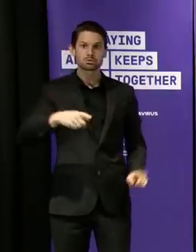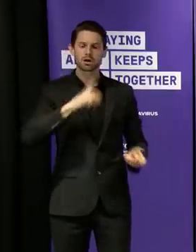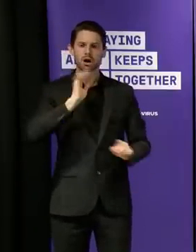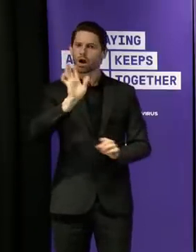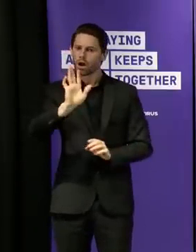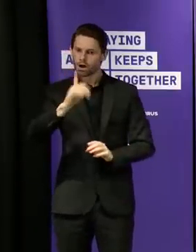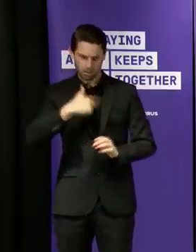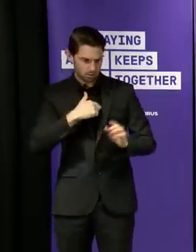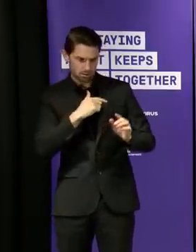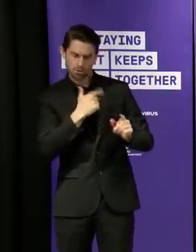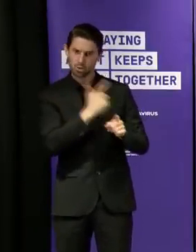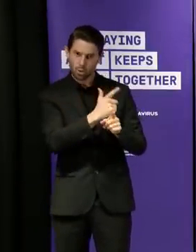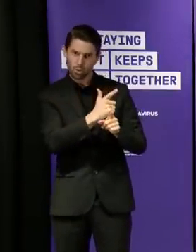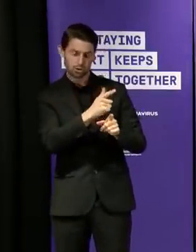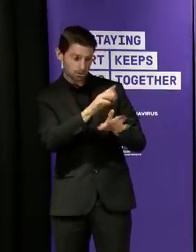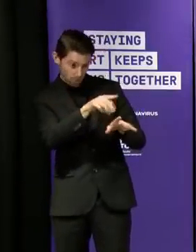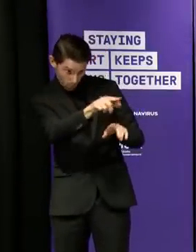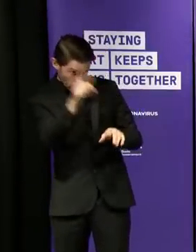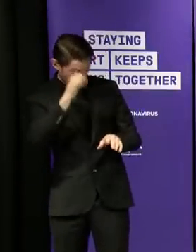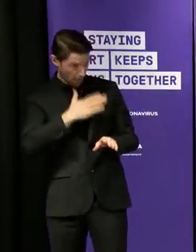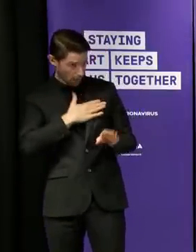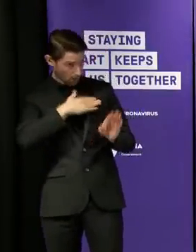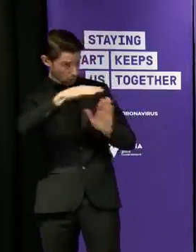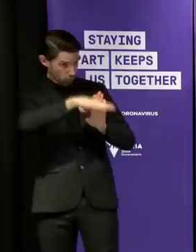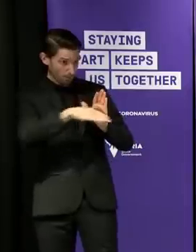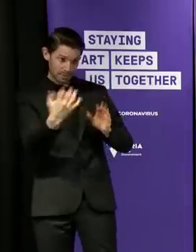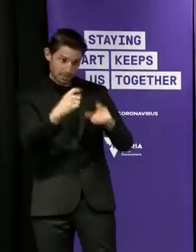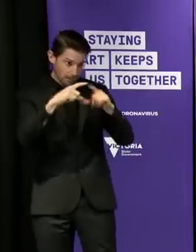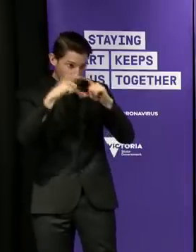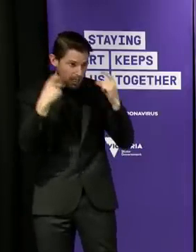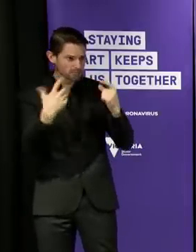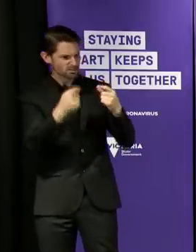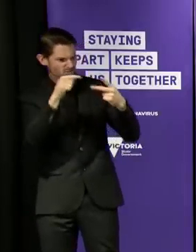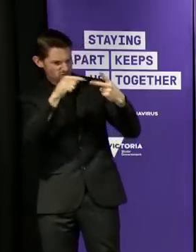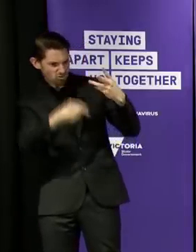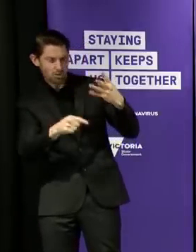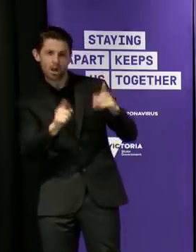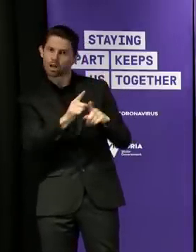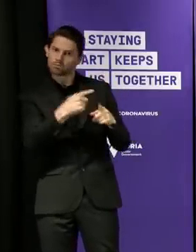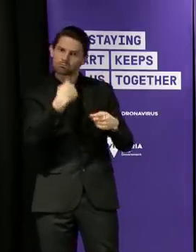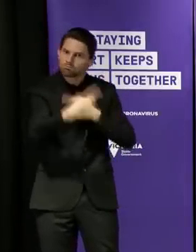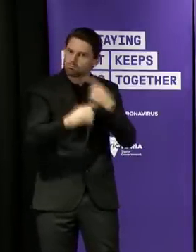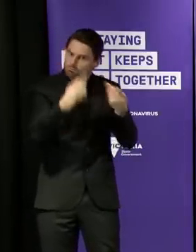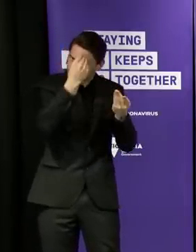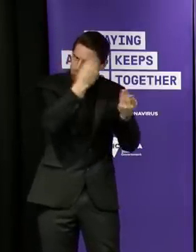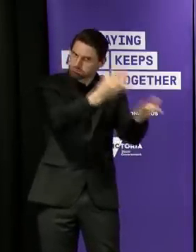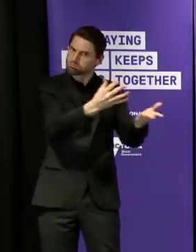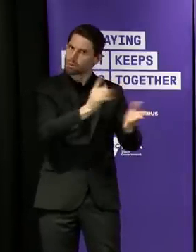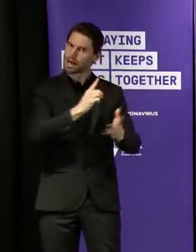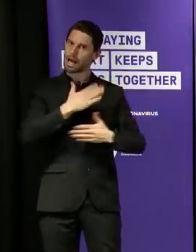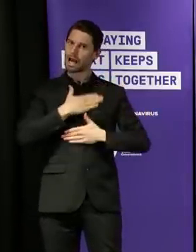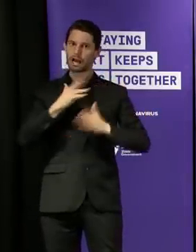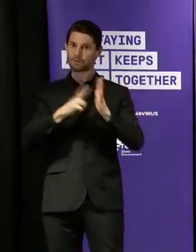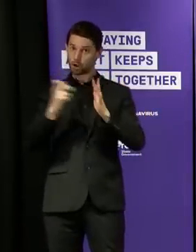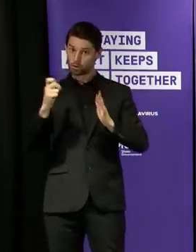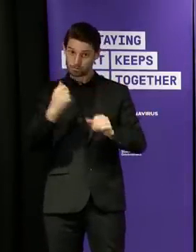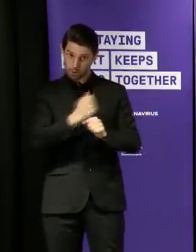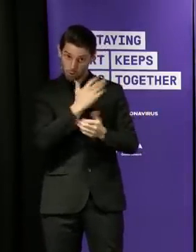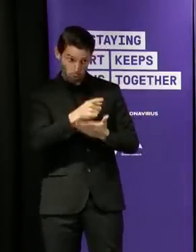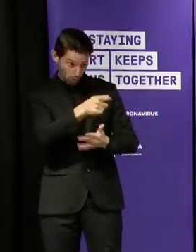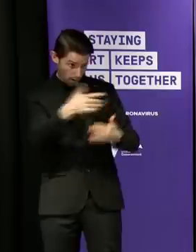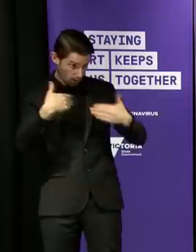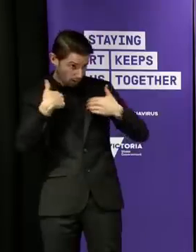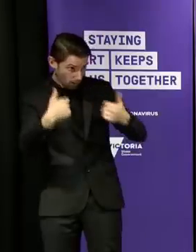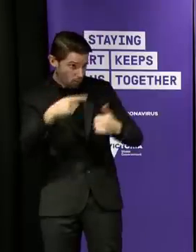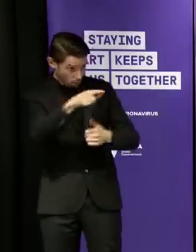with them and we make sure that they know what the rules are, and it's a kind of a welfare check in many respects. Are you healthy?